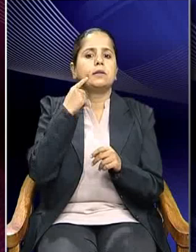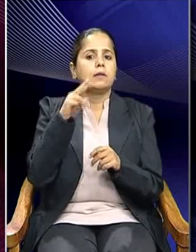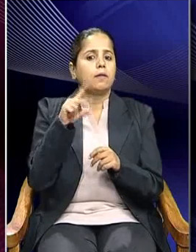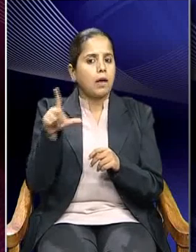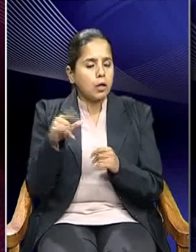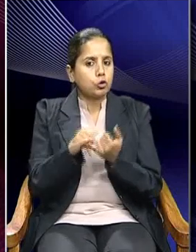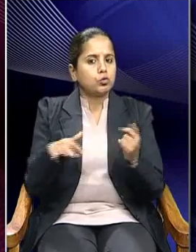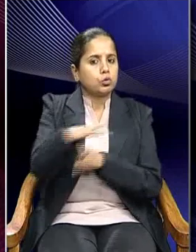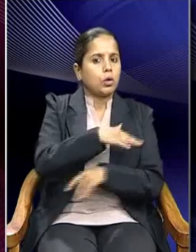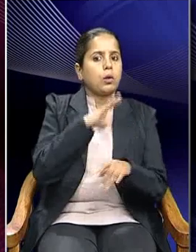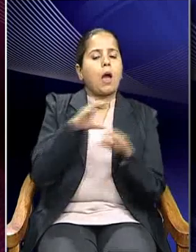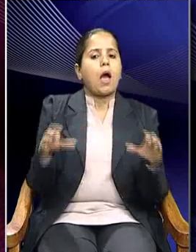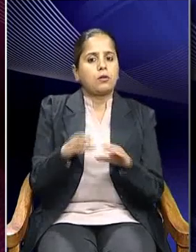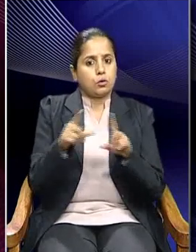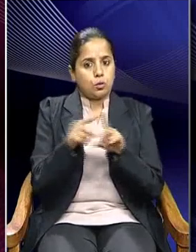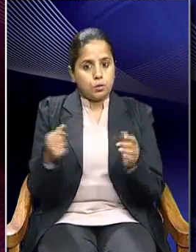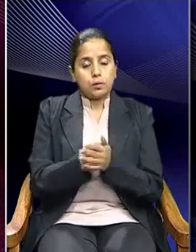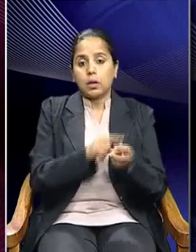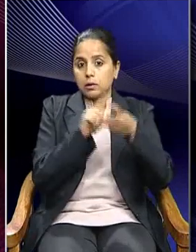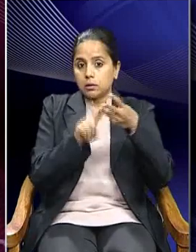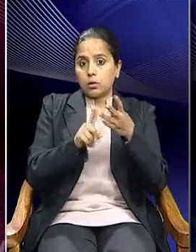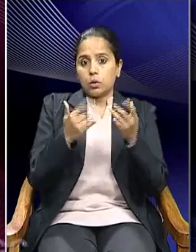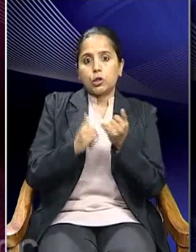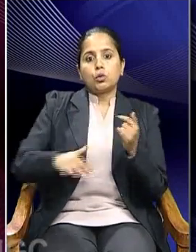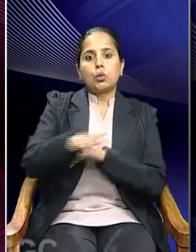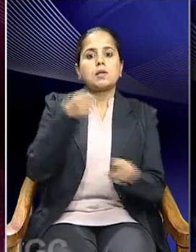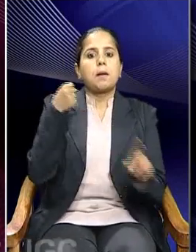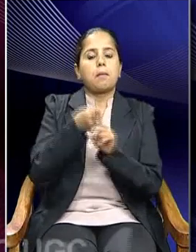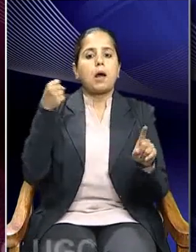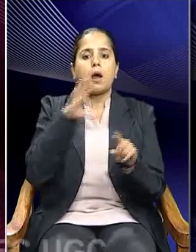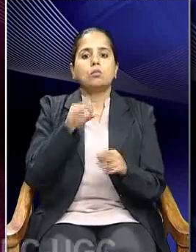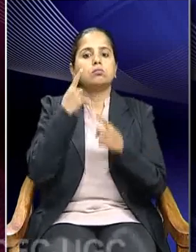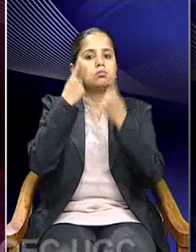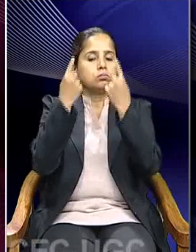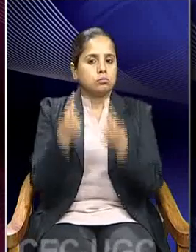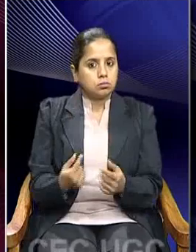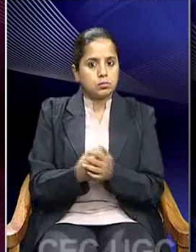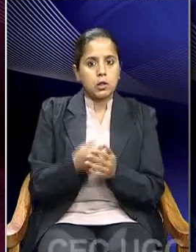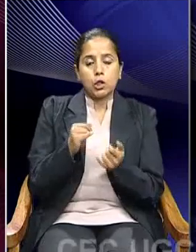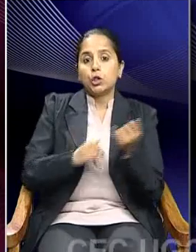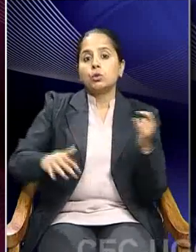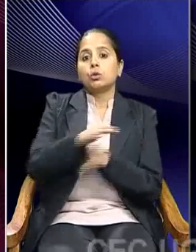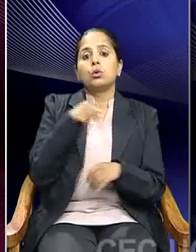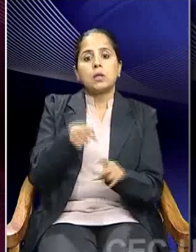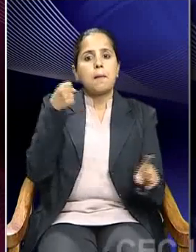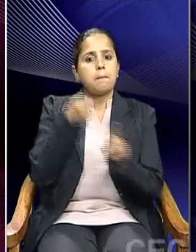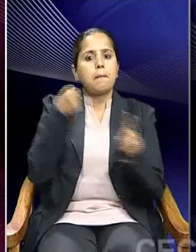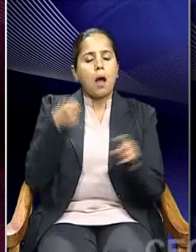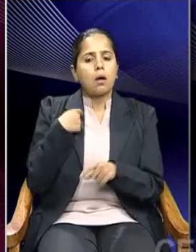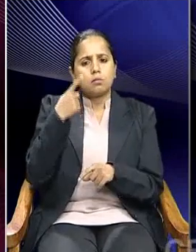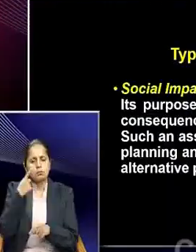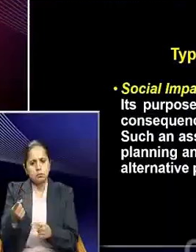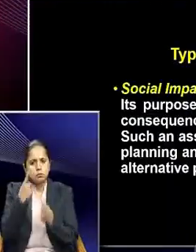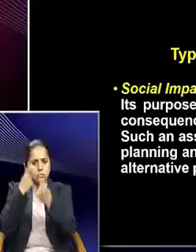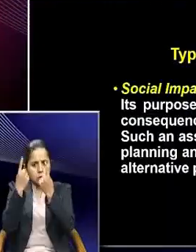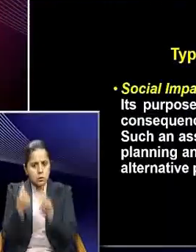action. Then the third is social impact assessment. Now, social impact assessment